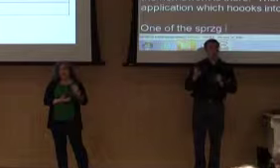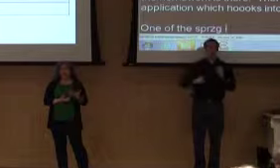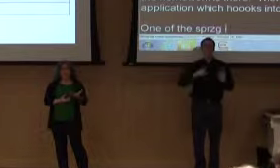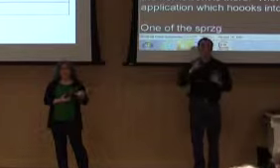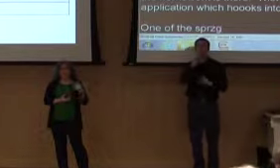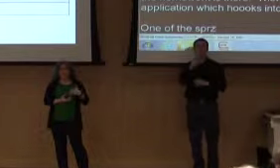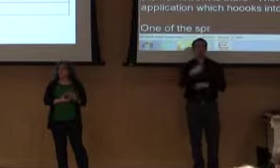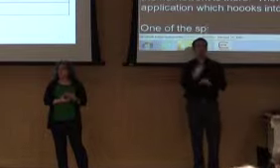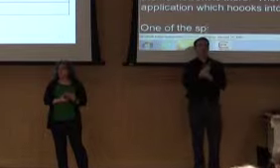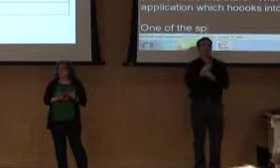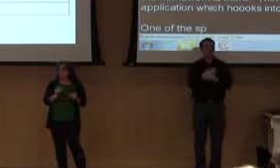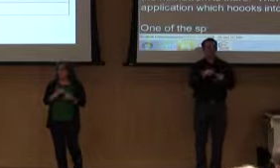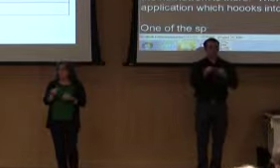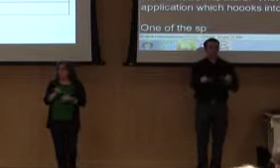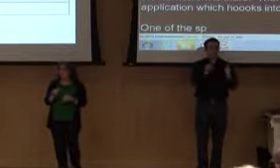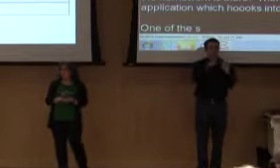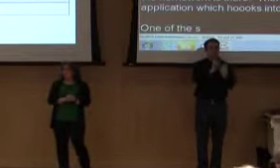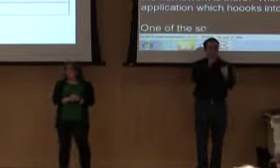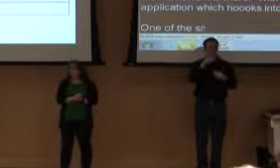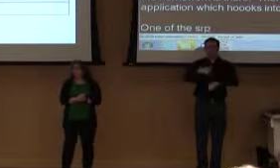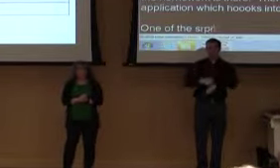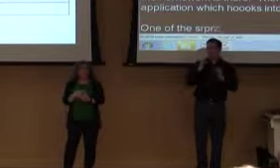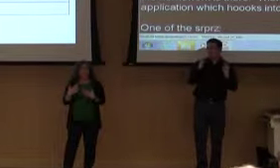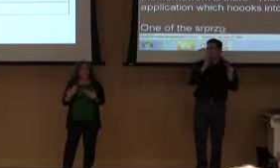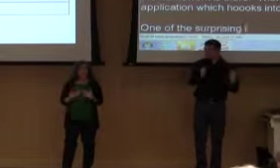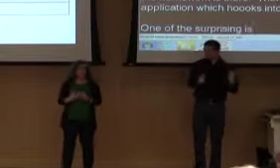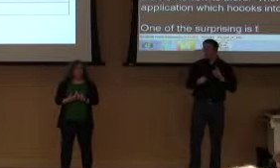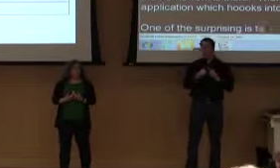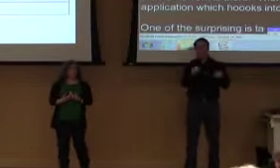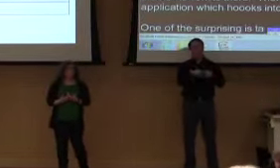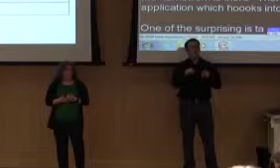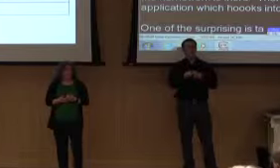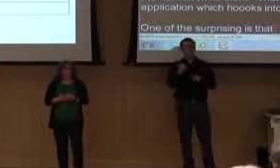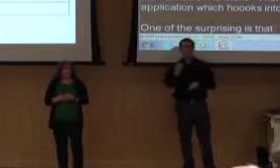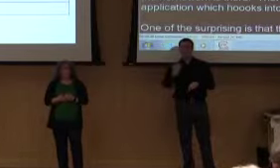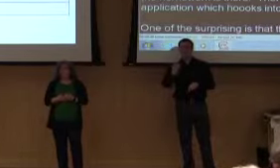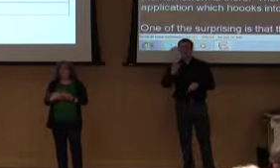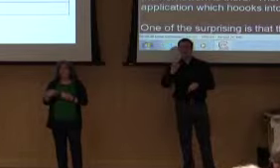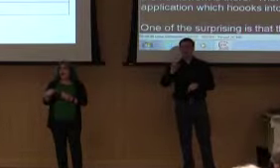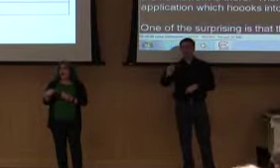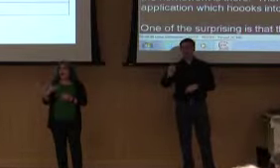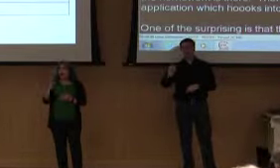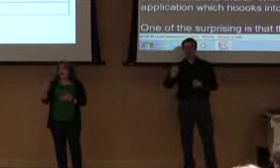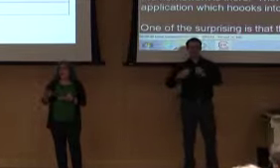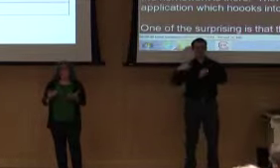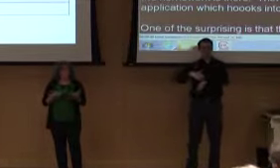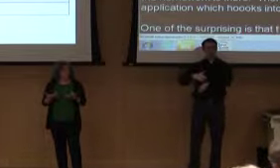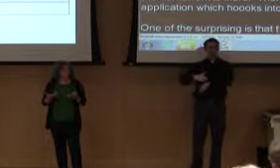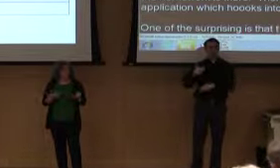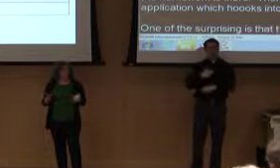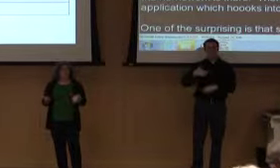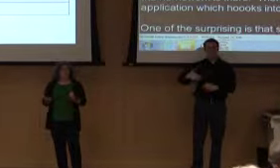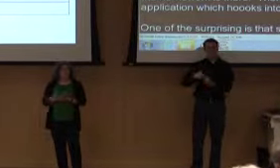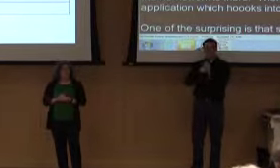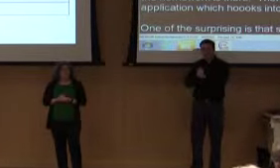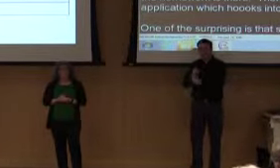not just using synchronous or real-time tutoring, but also asynchronous tutoring. We haven't tracked that as